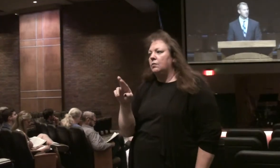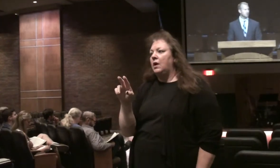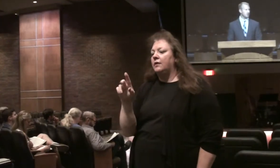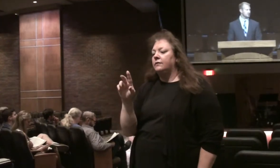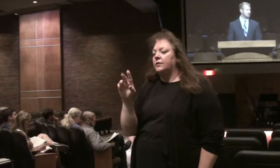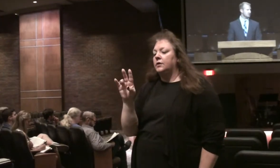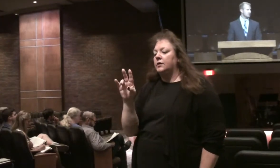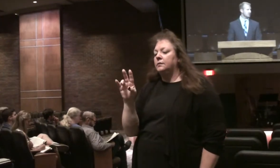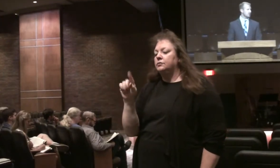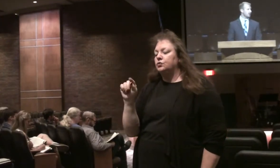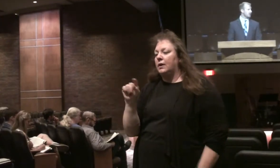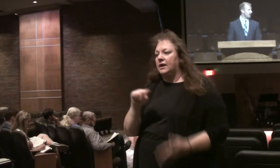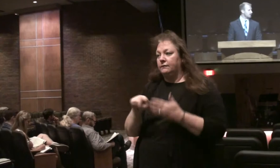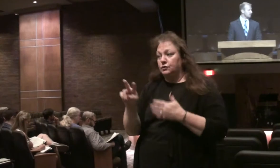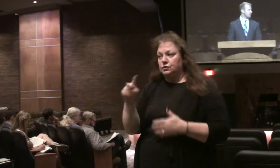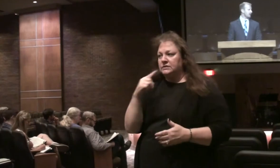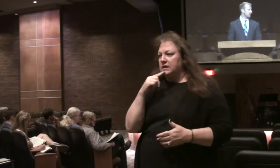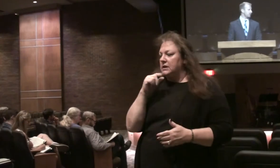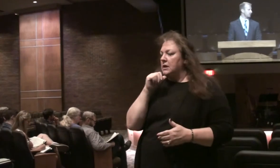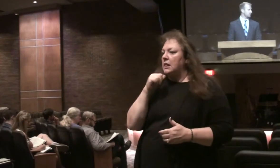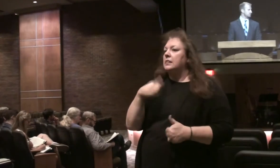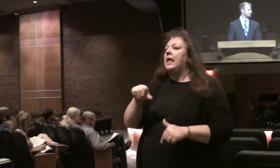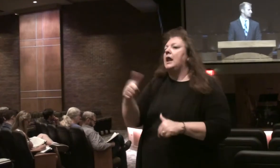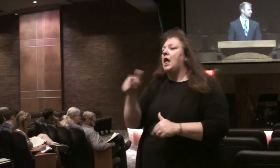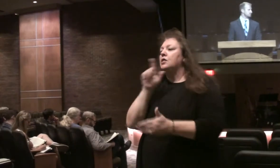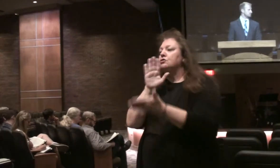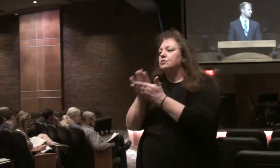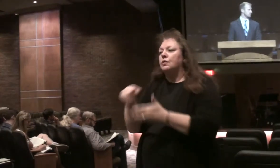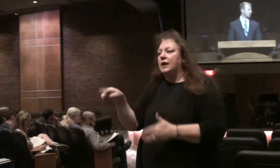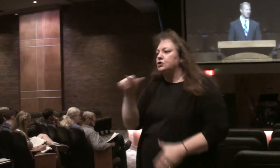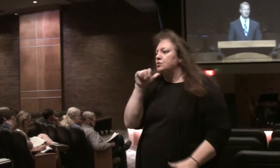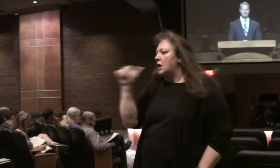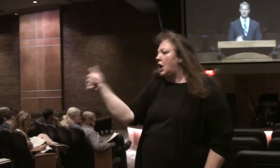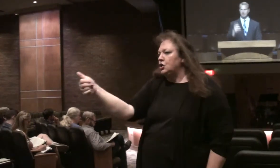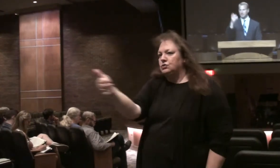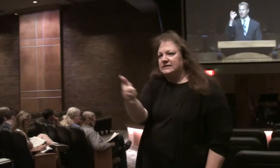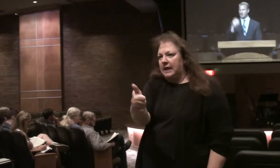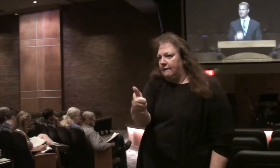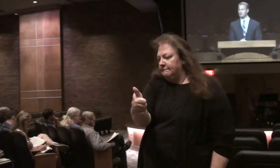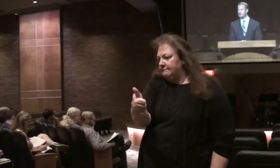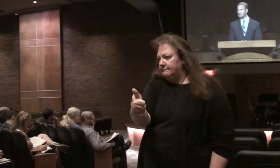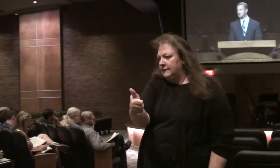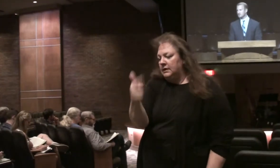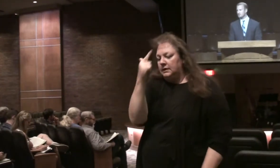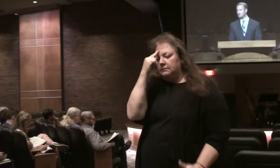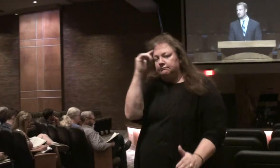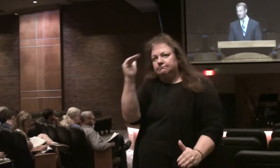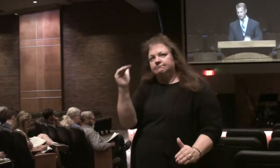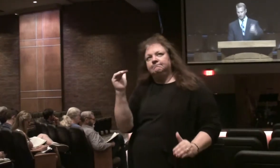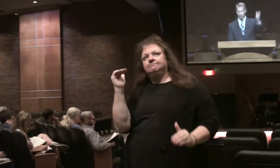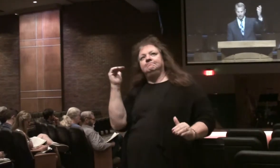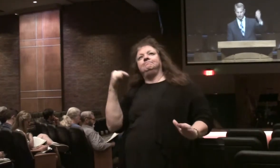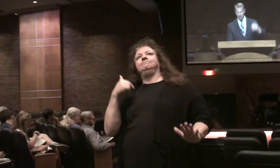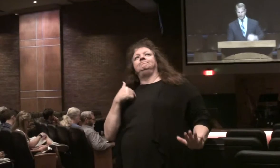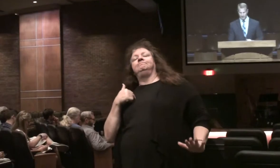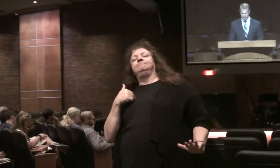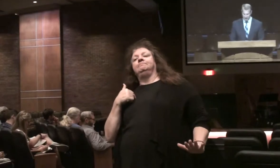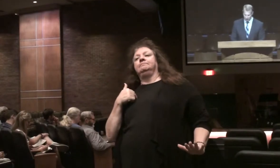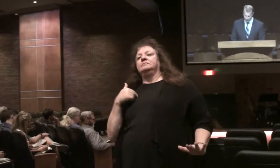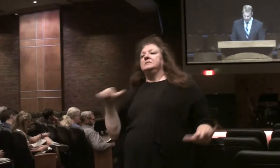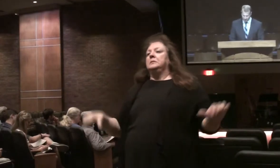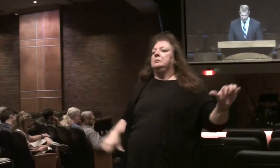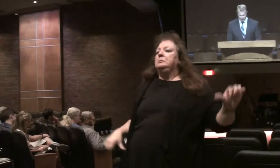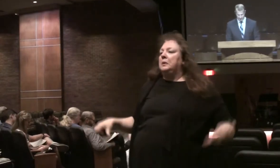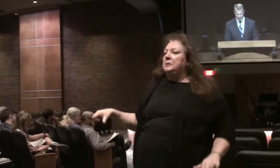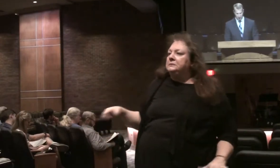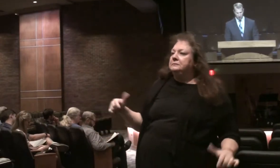let another praise you and not your own mouth. We're not into self-exaltation, boasting